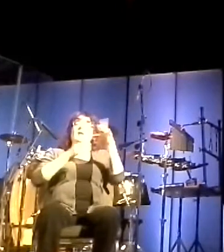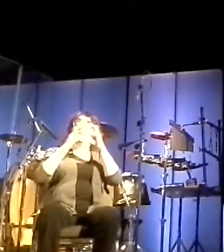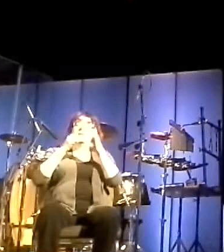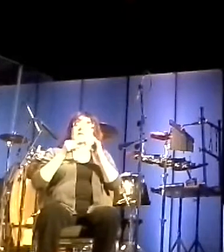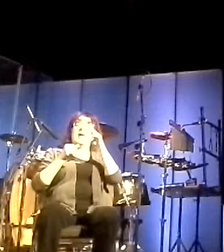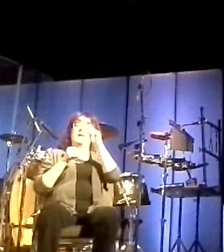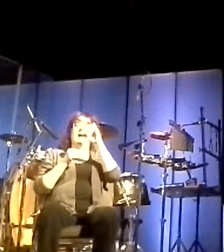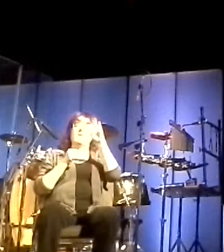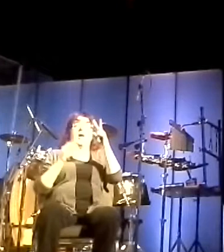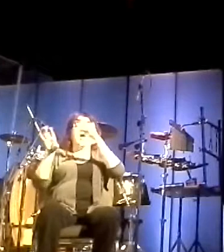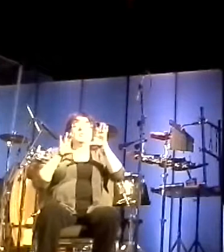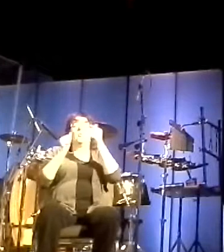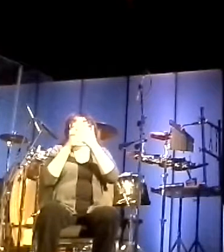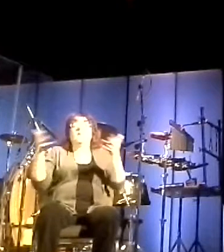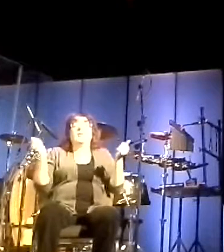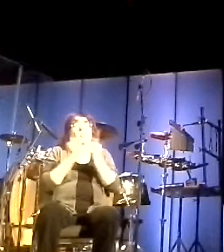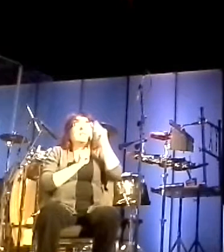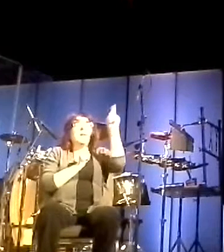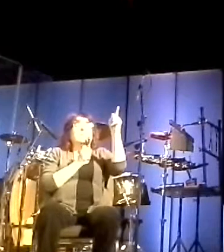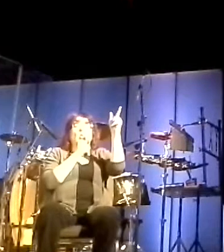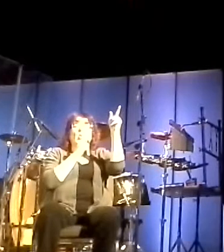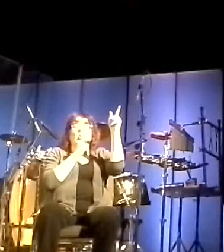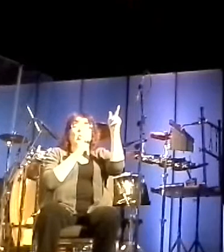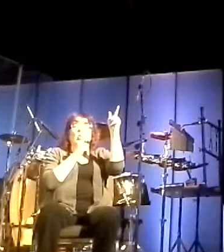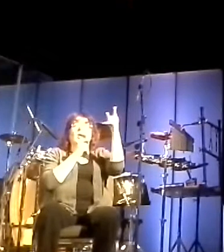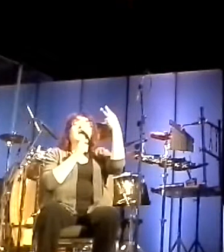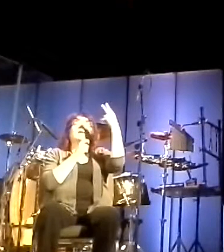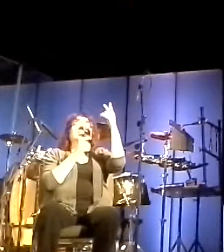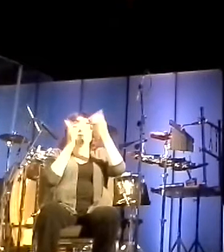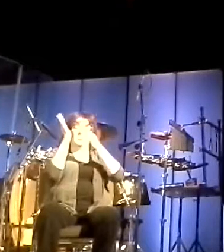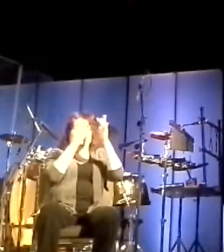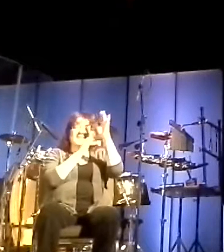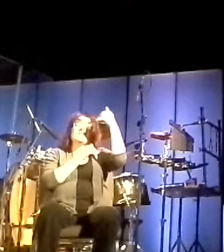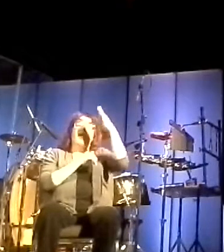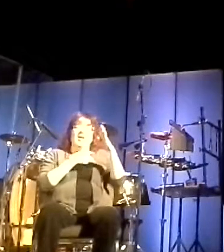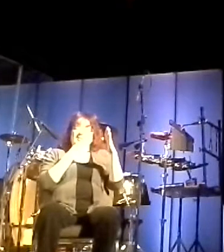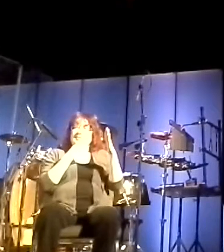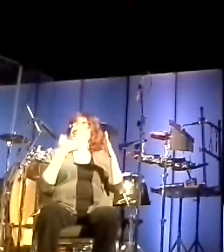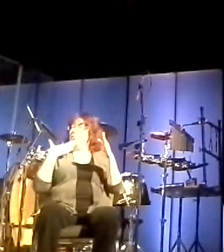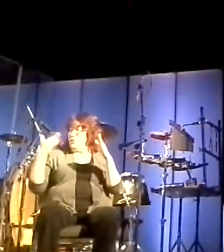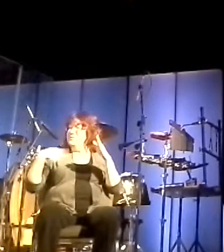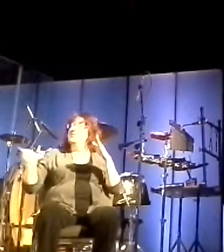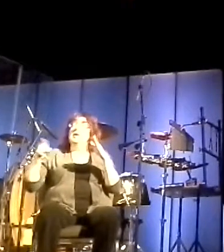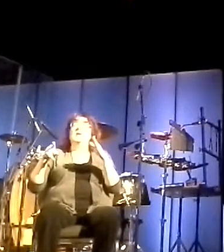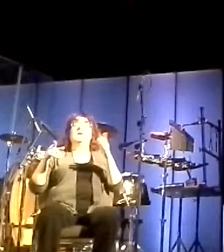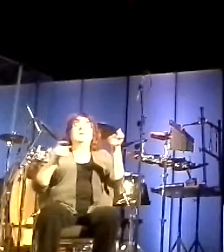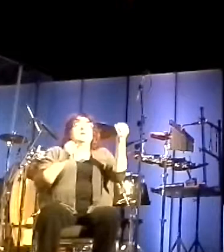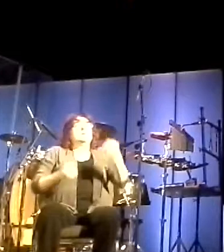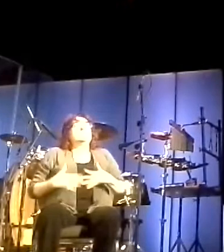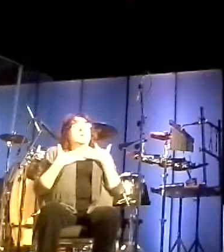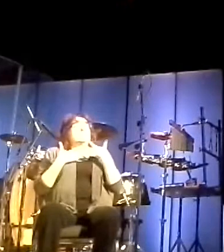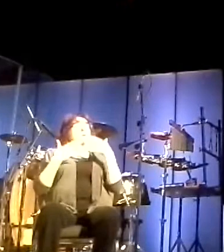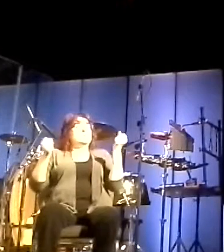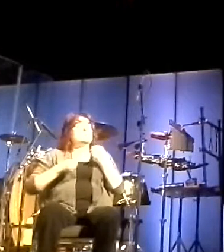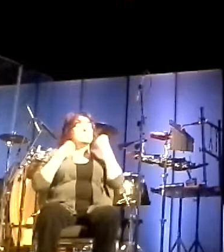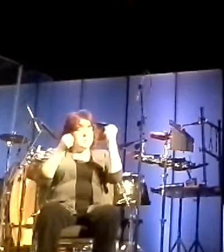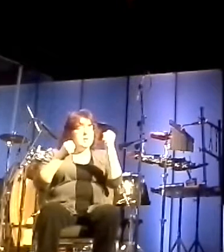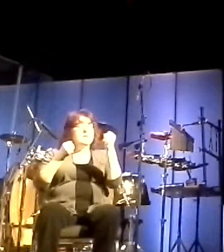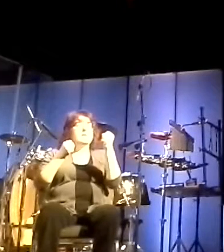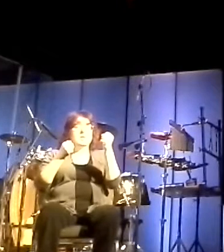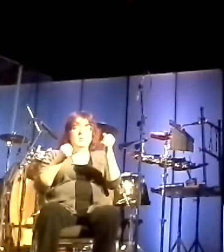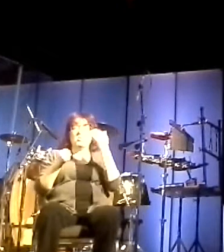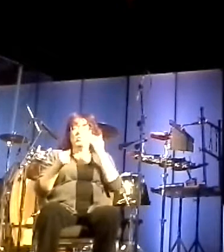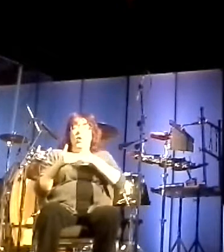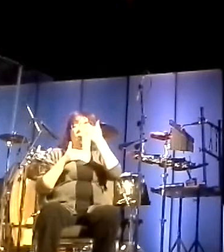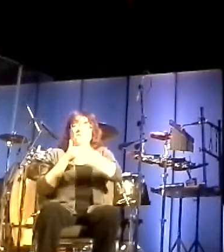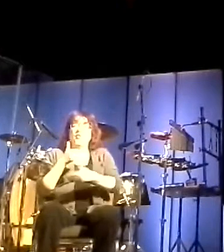said in the NIV. I can do all this through him. Who's him? Good job, class. You're getting better. Who gives me what? And do you